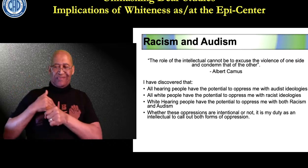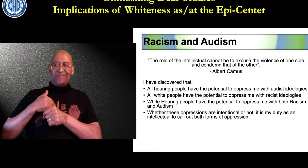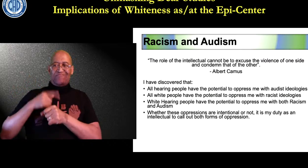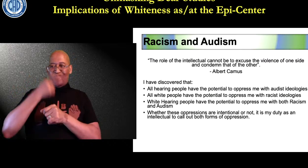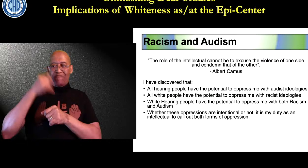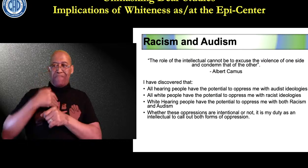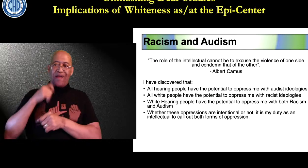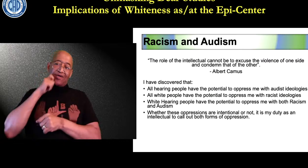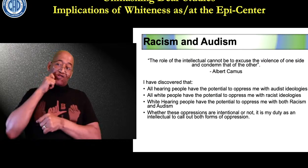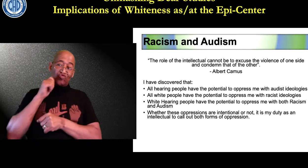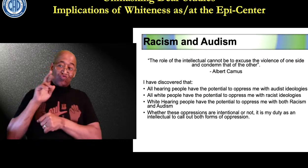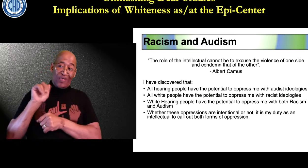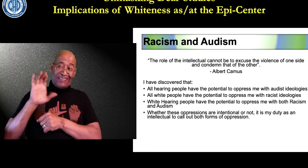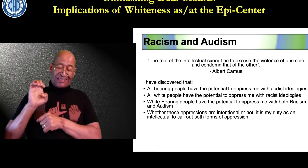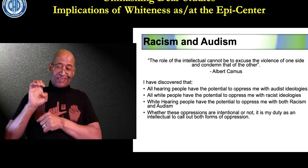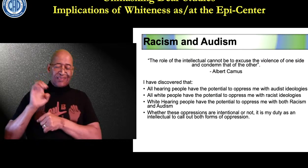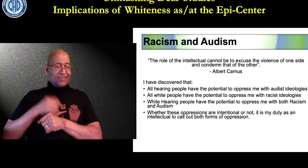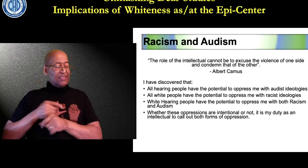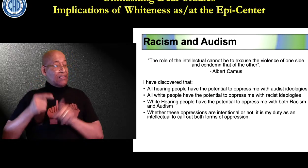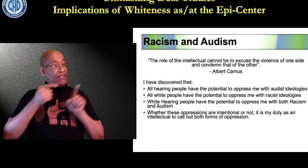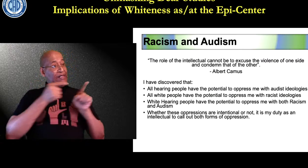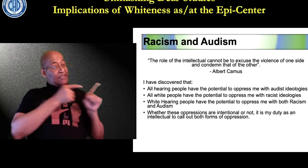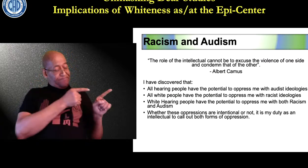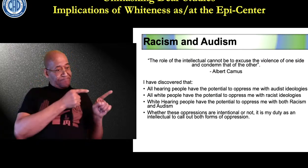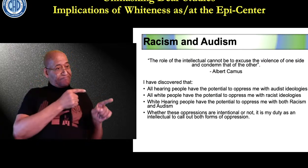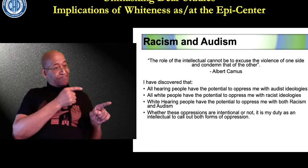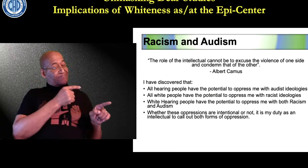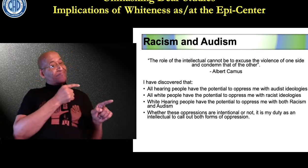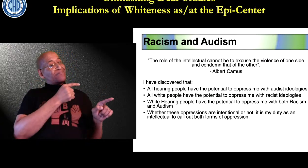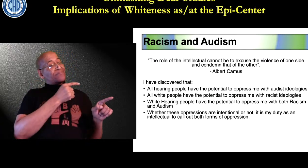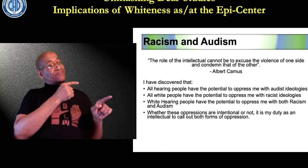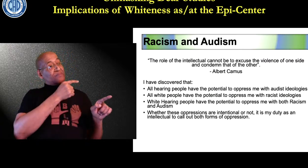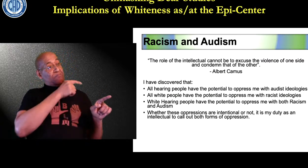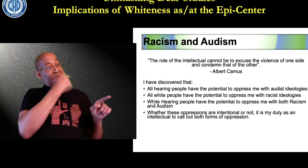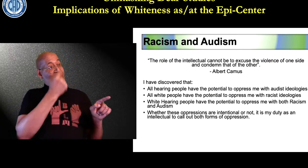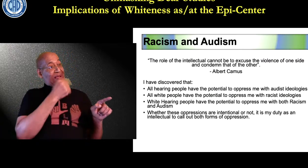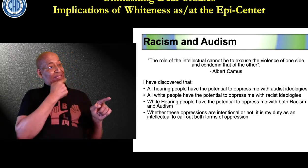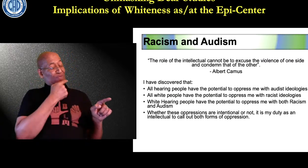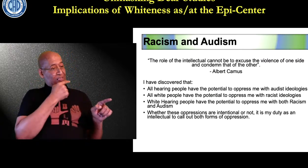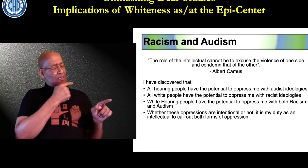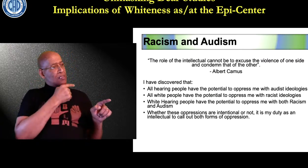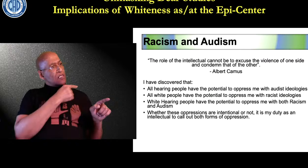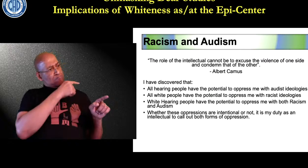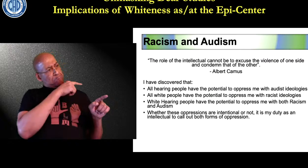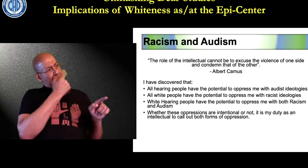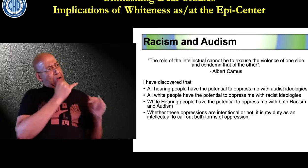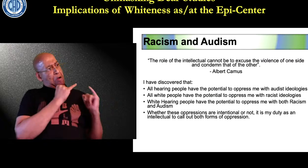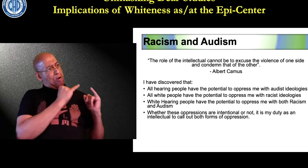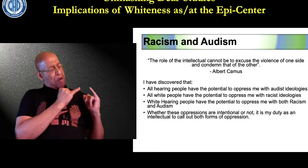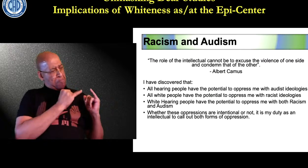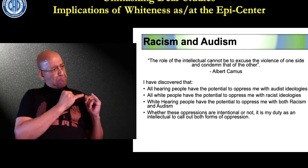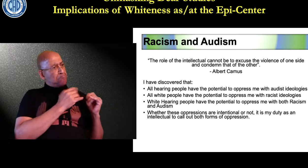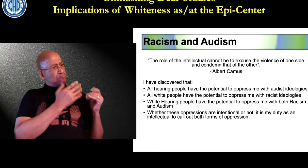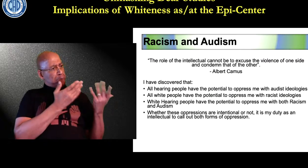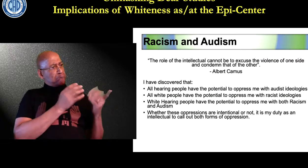me, it's like, no, you're still oppressing me because of my